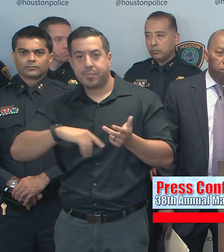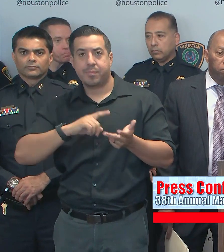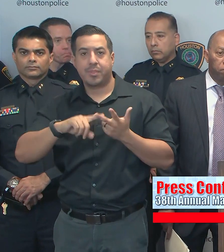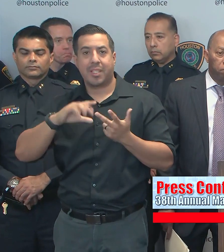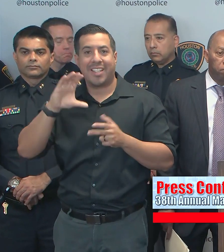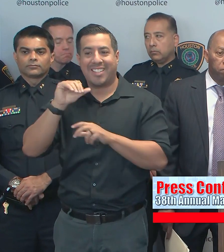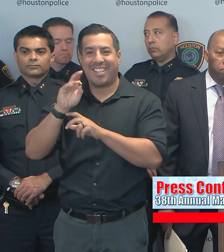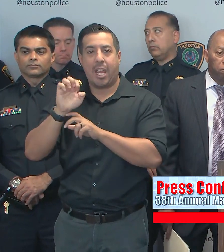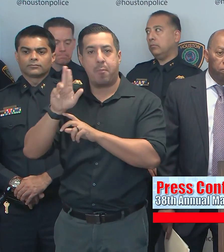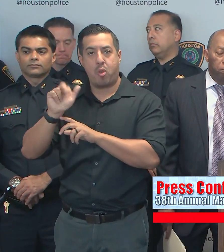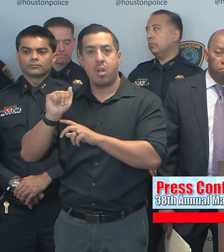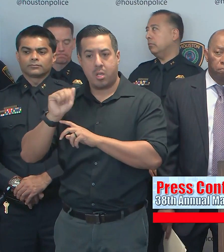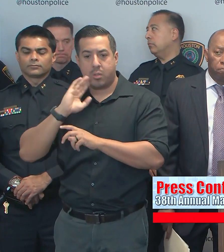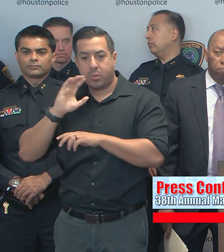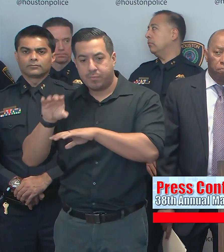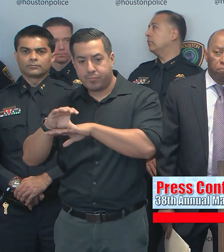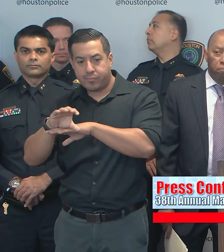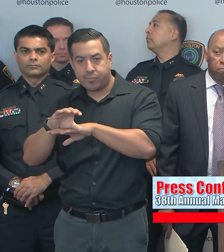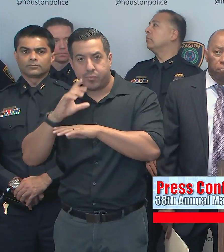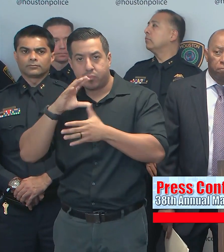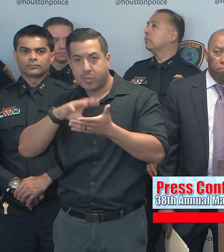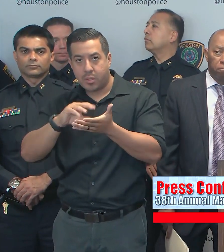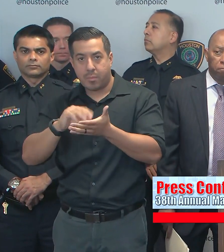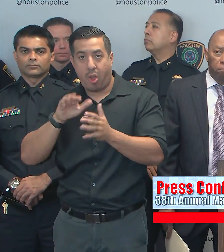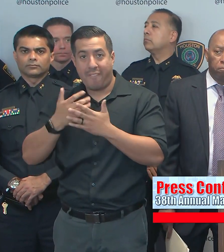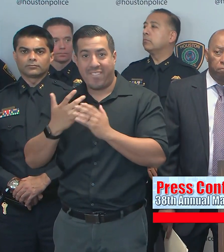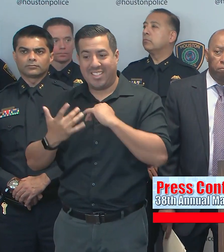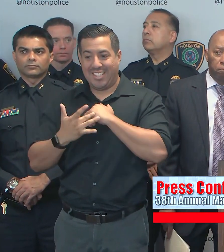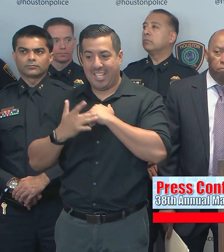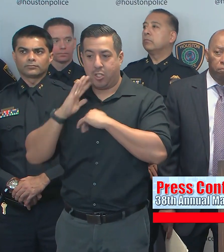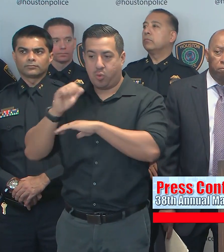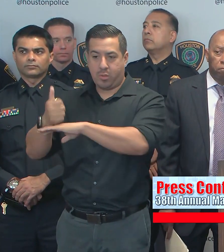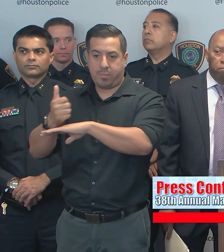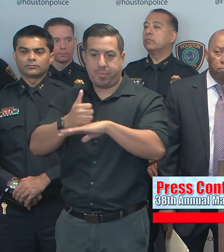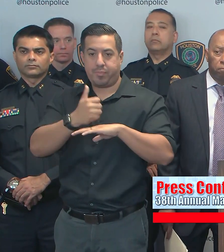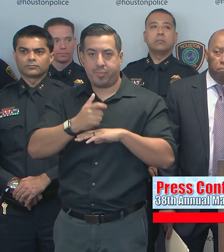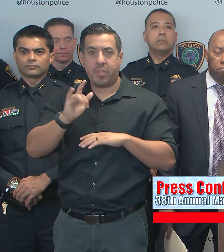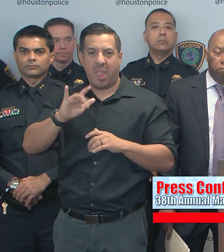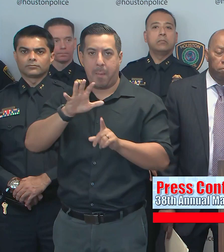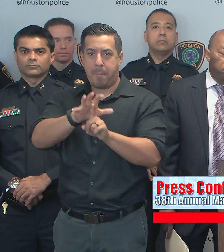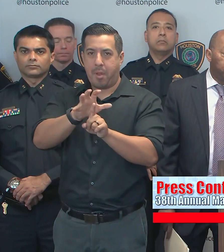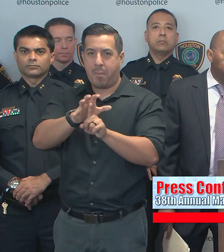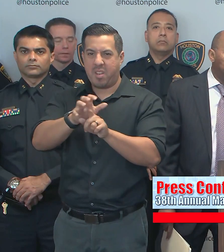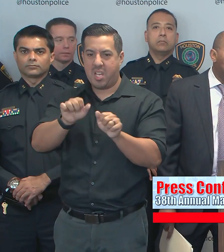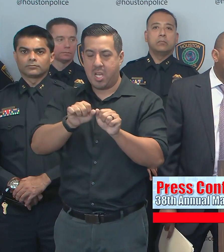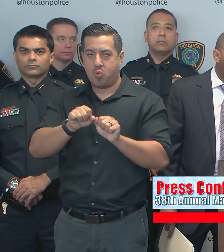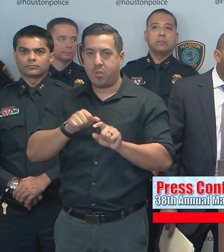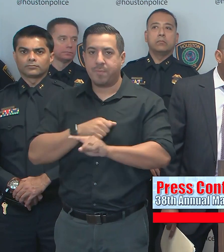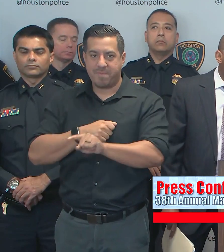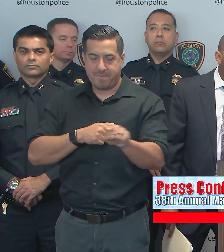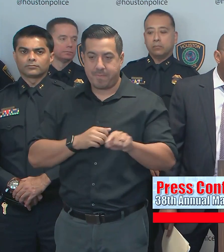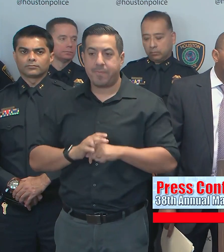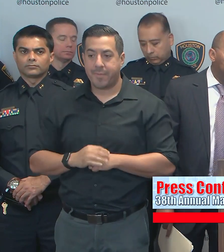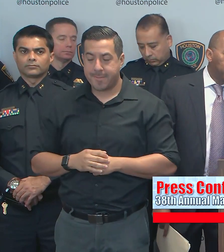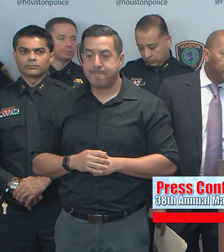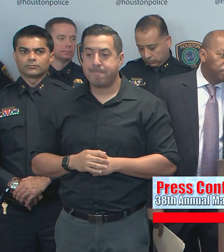can deploy those officers and that technology into those hottest areas. Also, we want to focus in